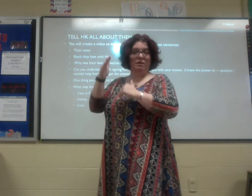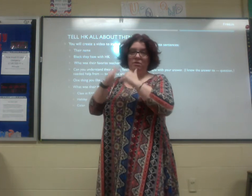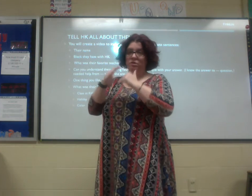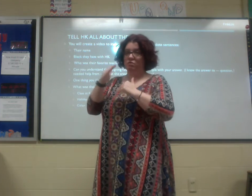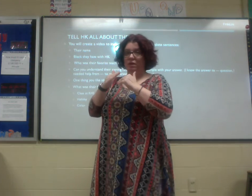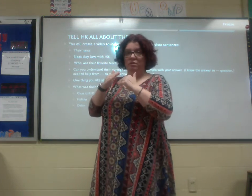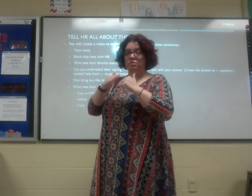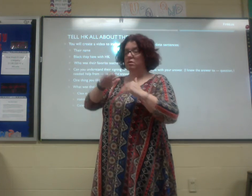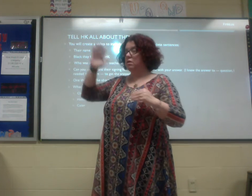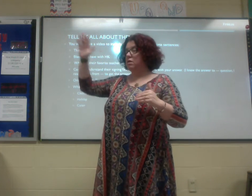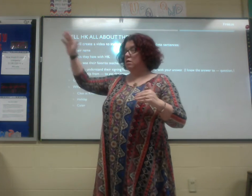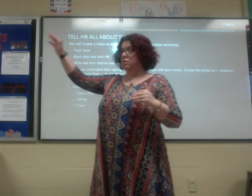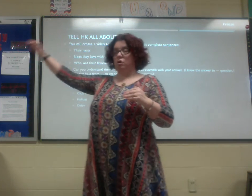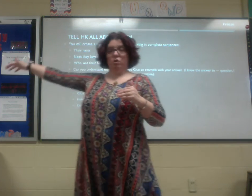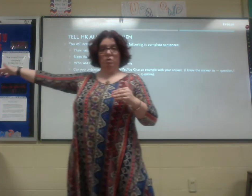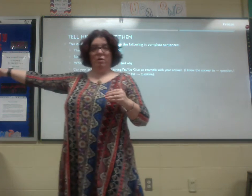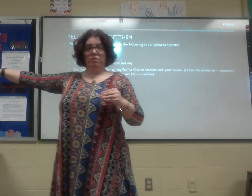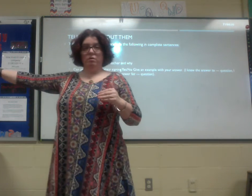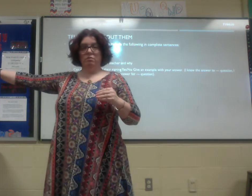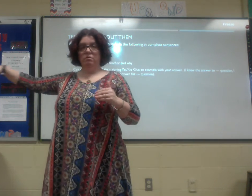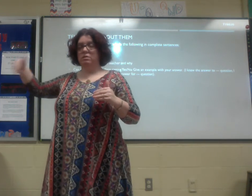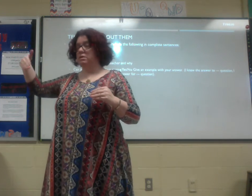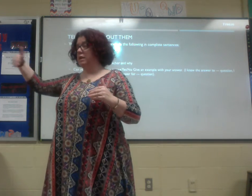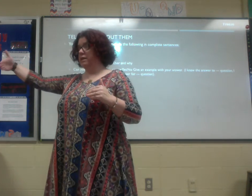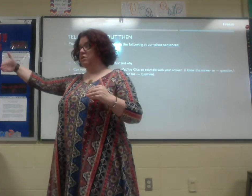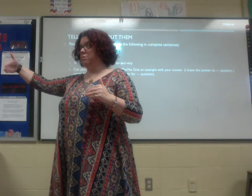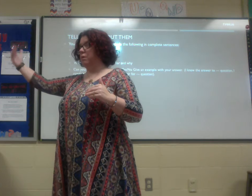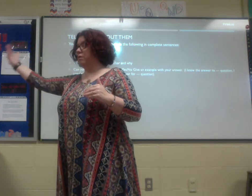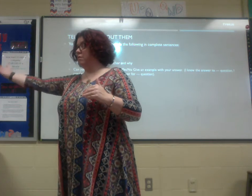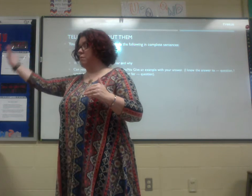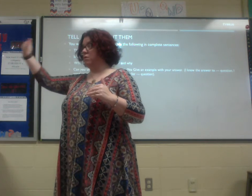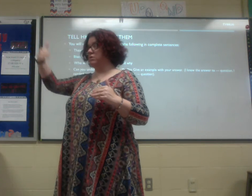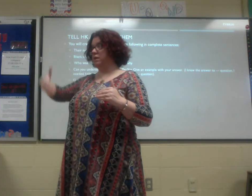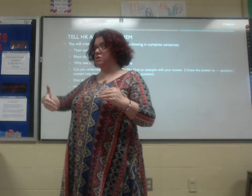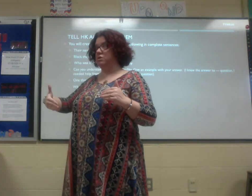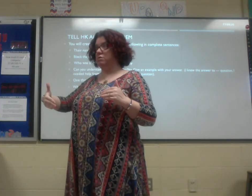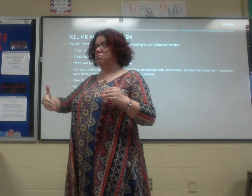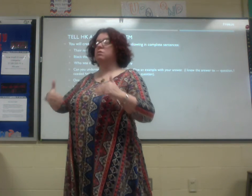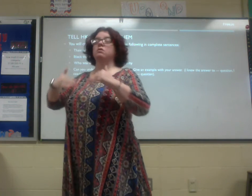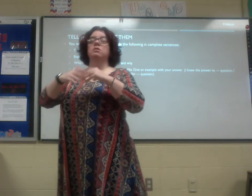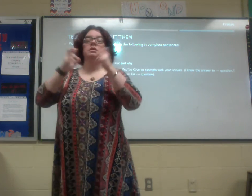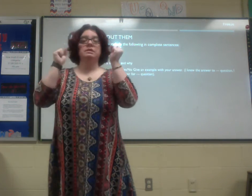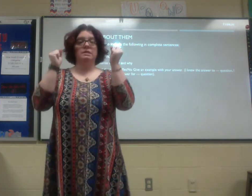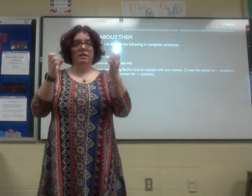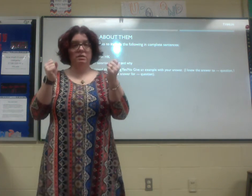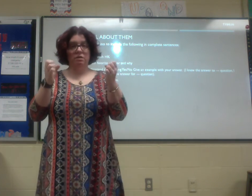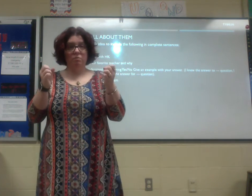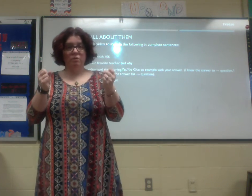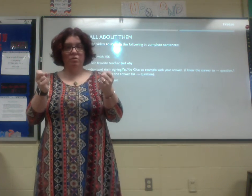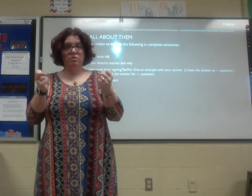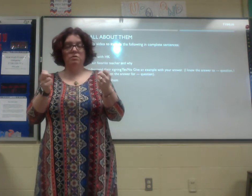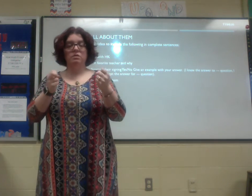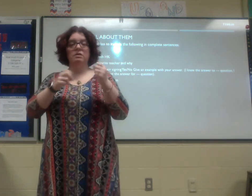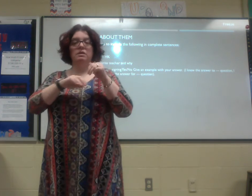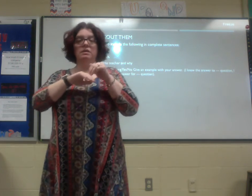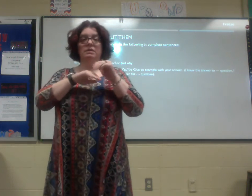the 2 videos. Go to your partner, sign it to your partner, have your partner sign it to you, sign it to the computers, send